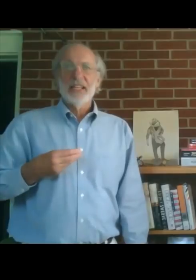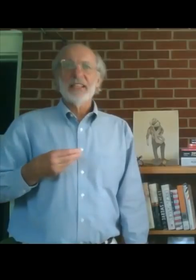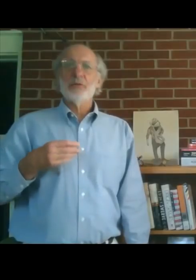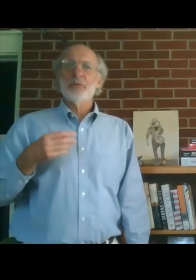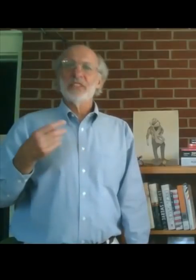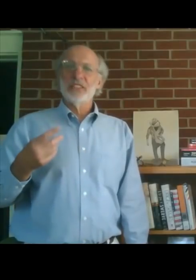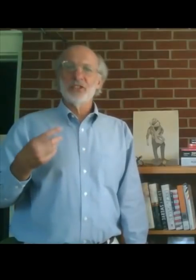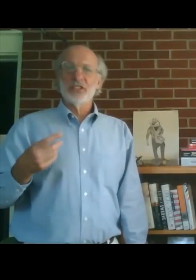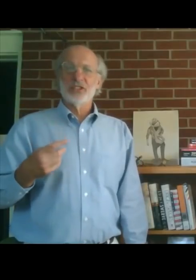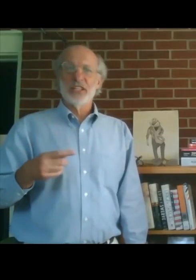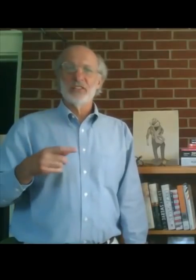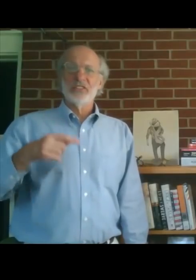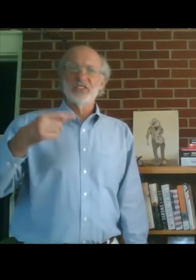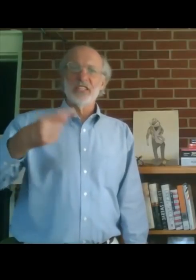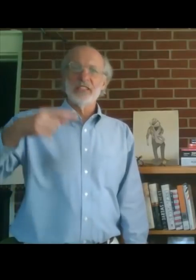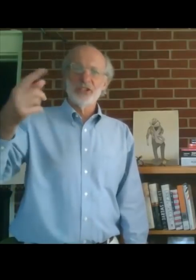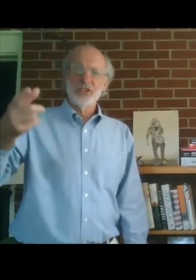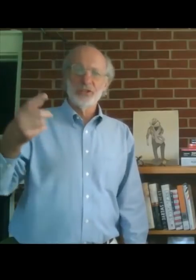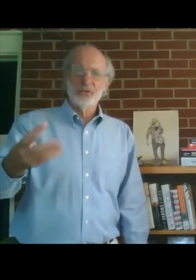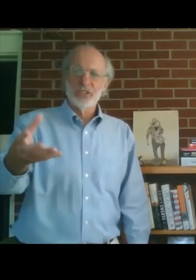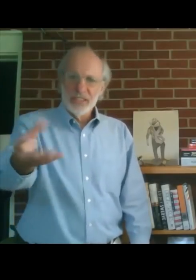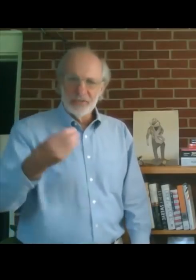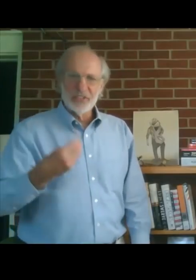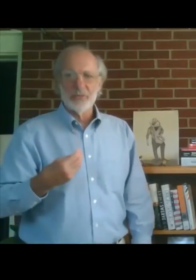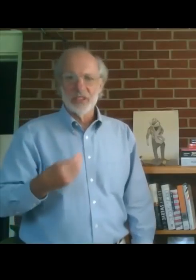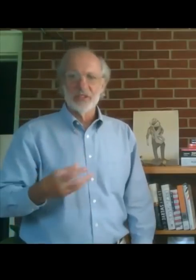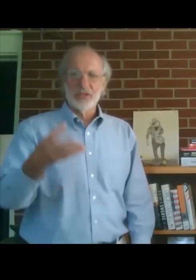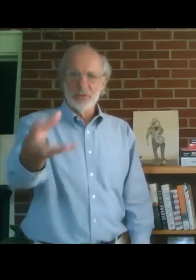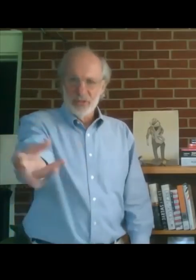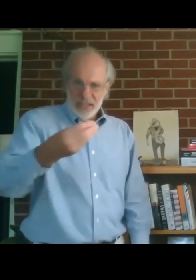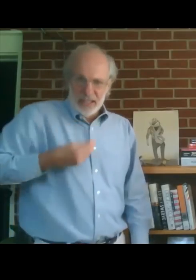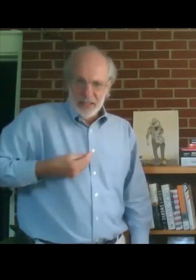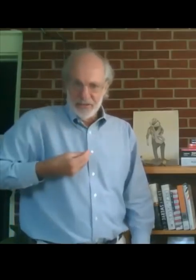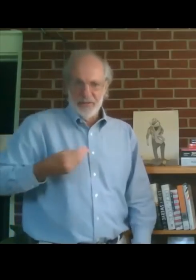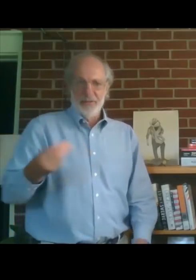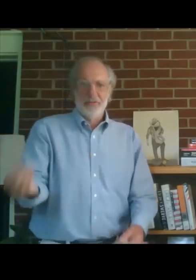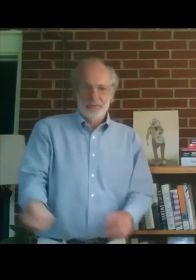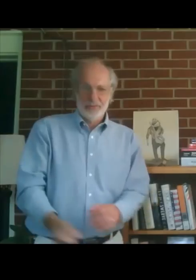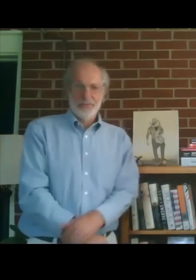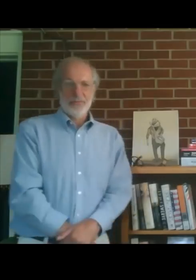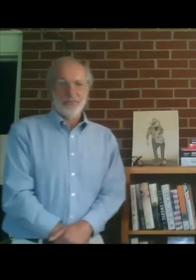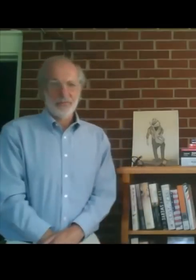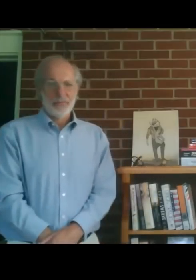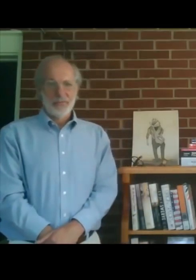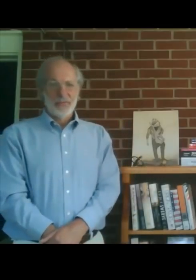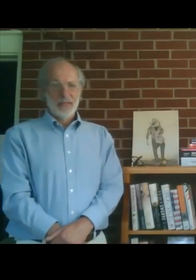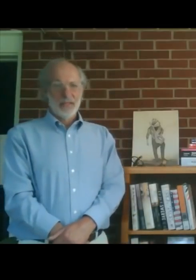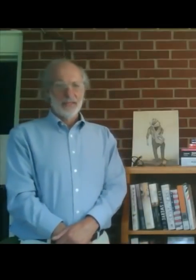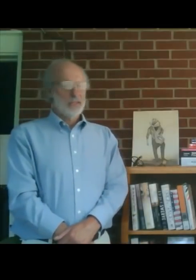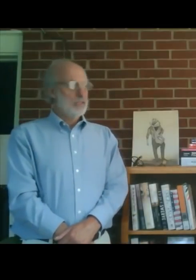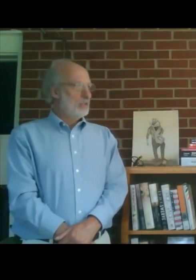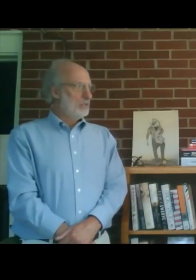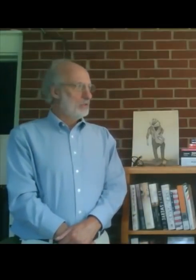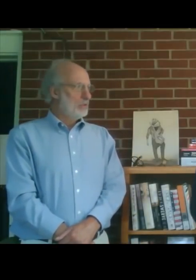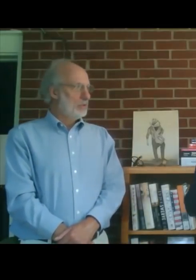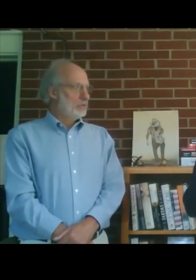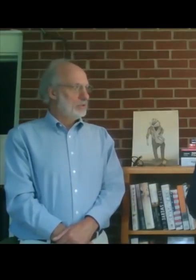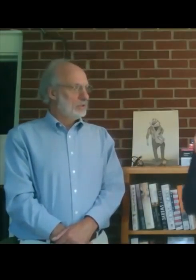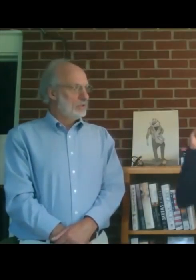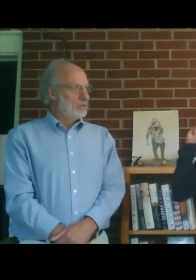Give. And that would be teaching the child to say to you, to give something to you. Give. Next is